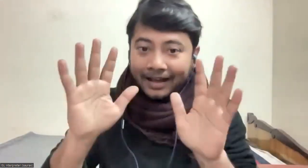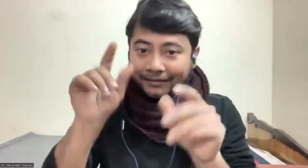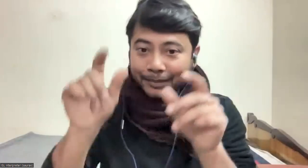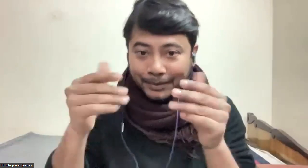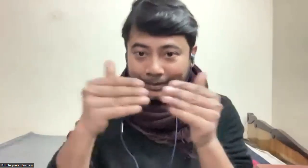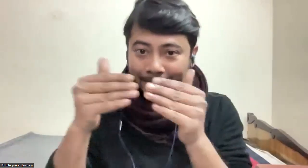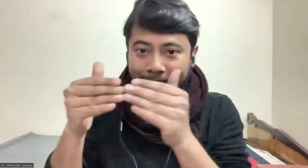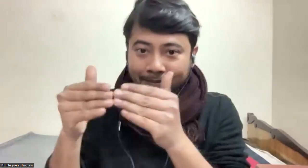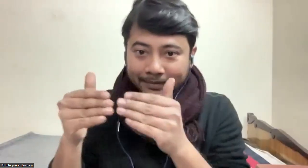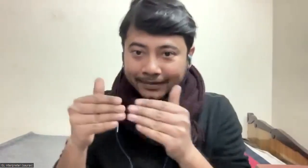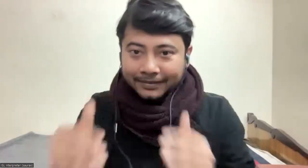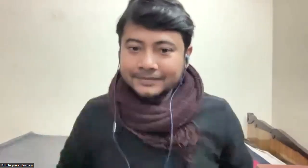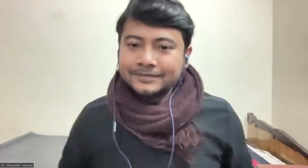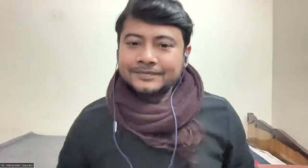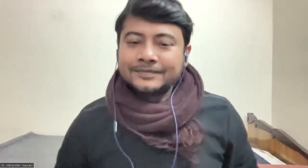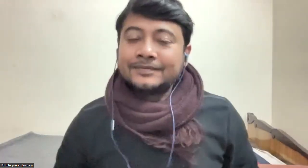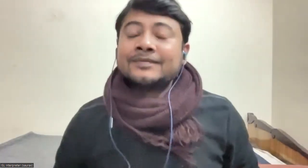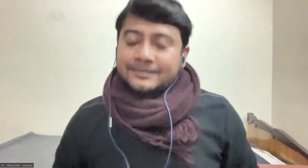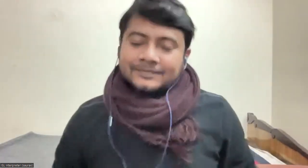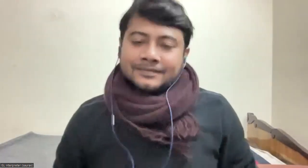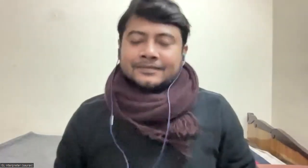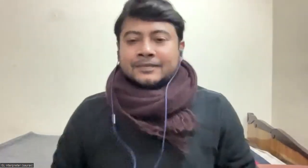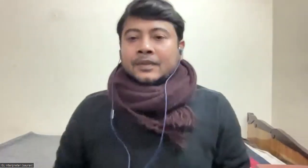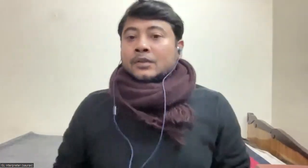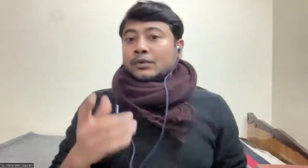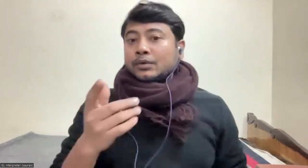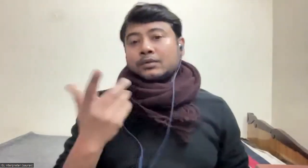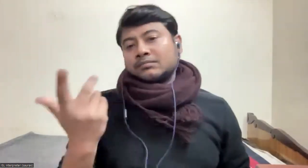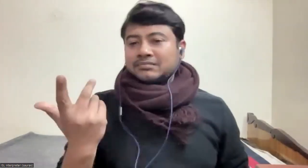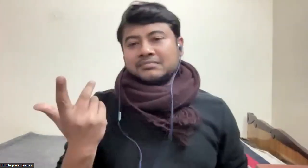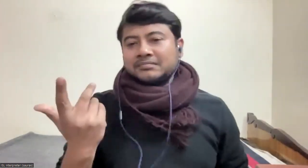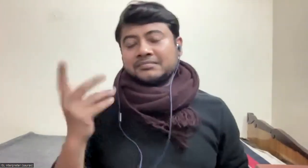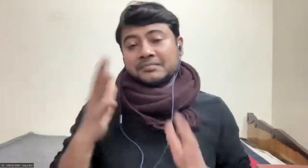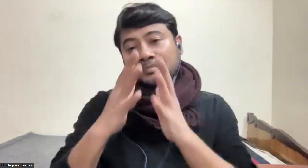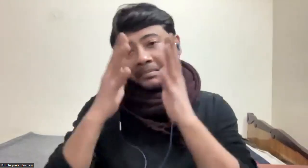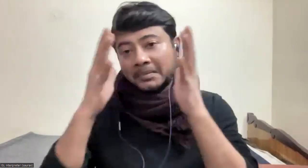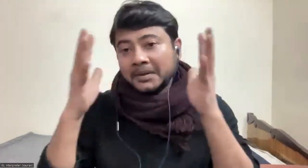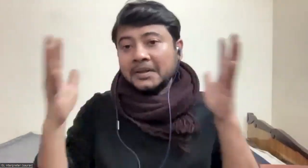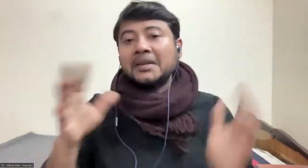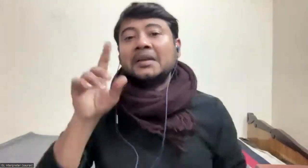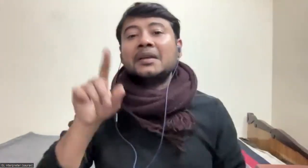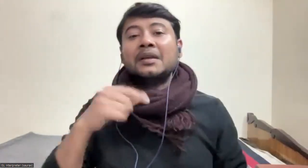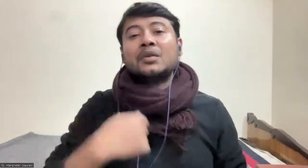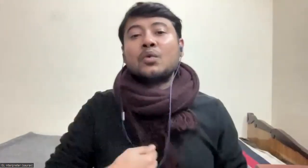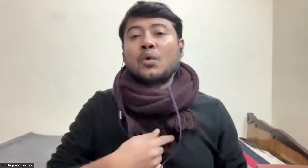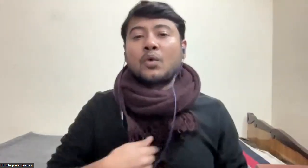So those kind of people are actually again doing a big offense to Lord's name.